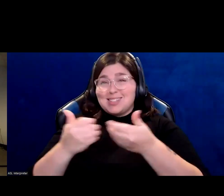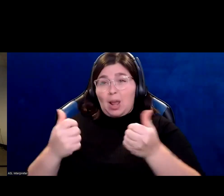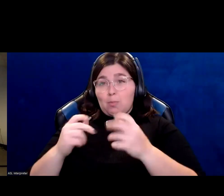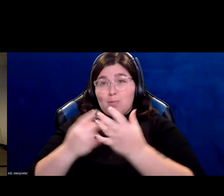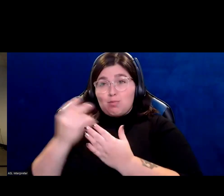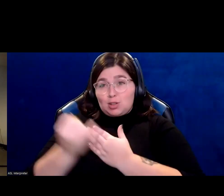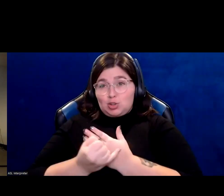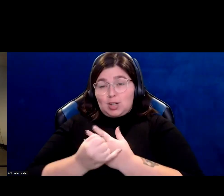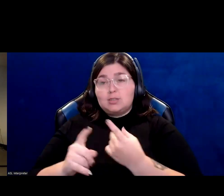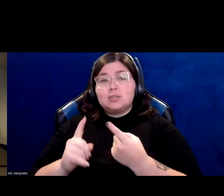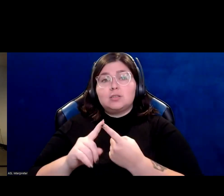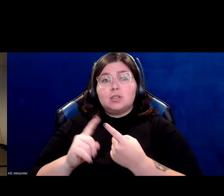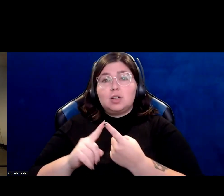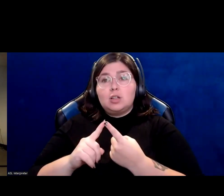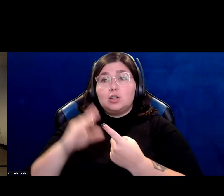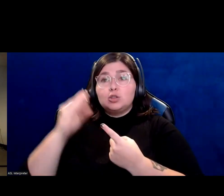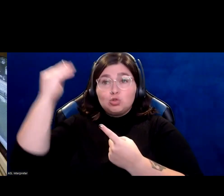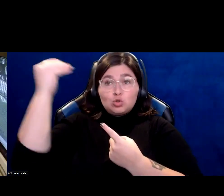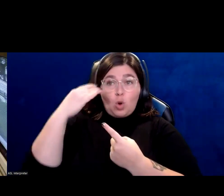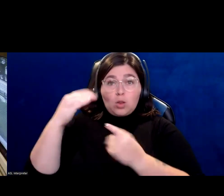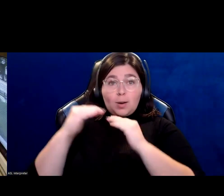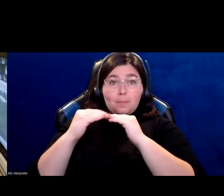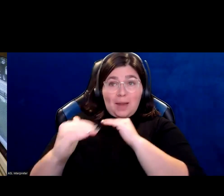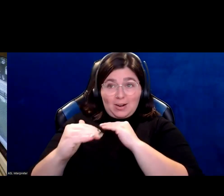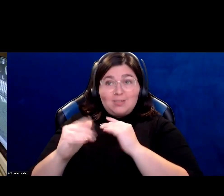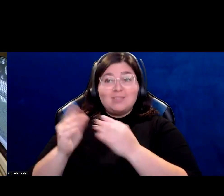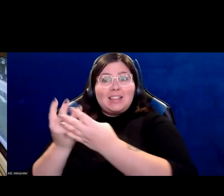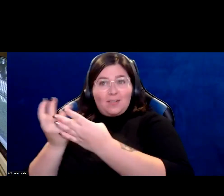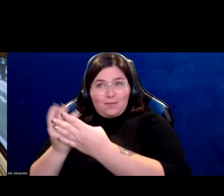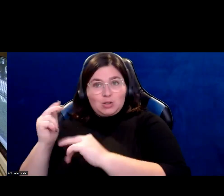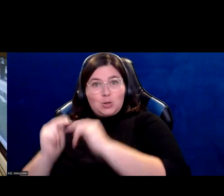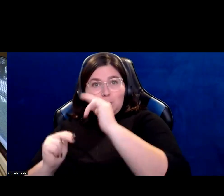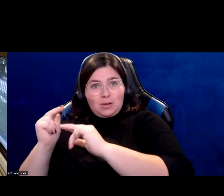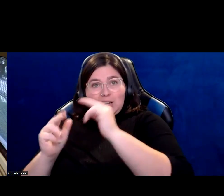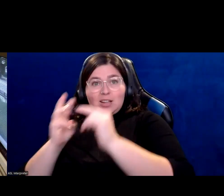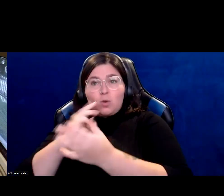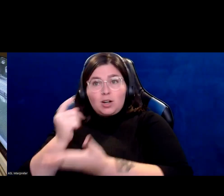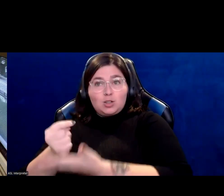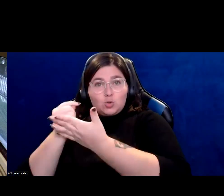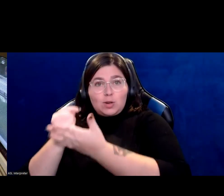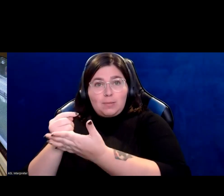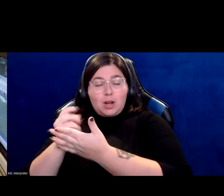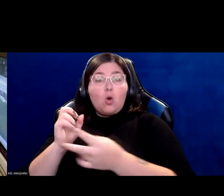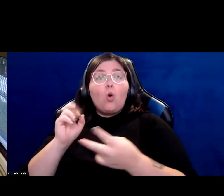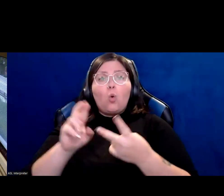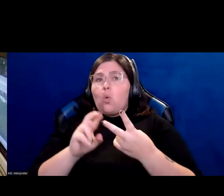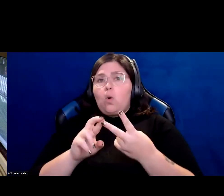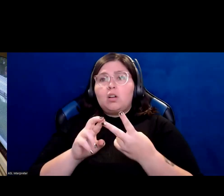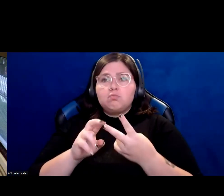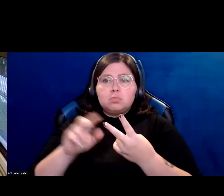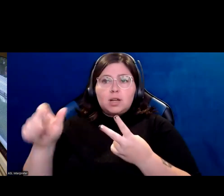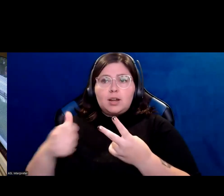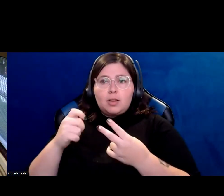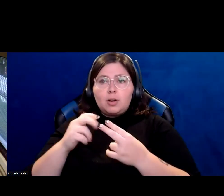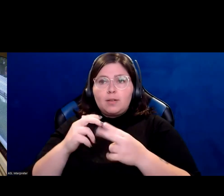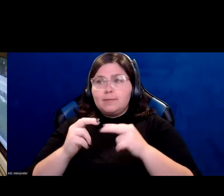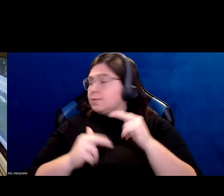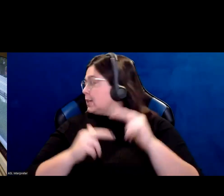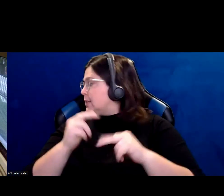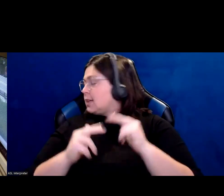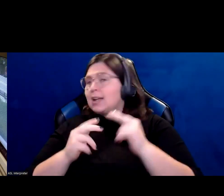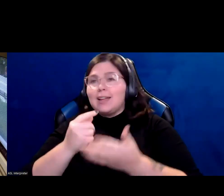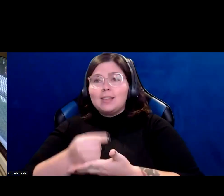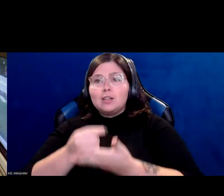first is solar panels either at the filter building at the water treatment plant or another facility at the treatment